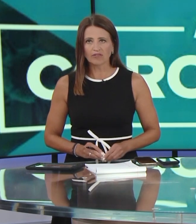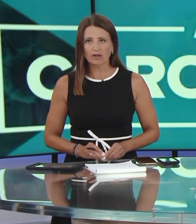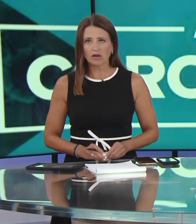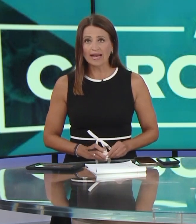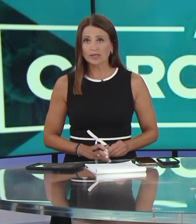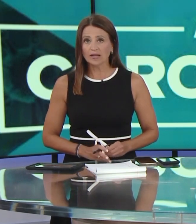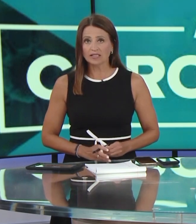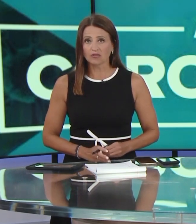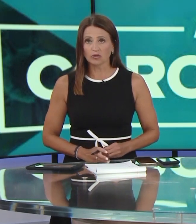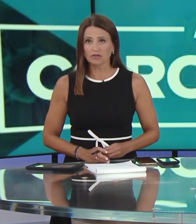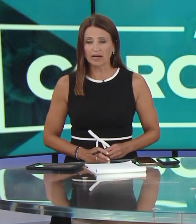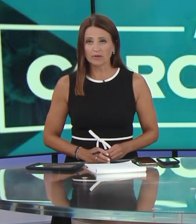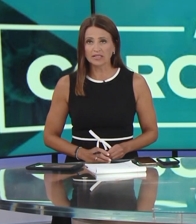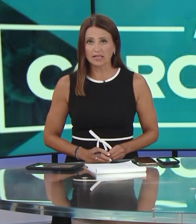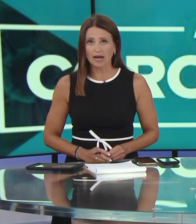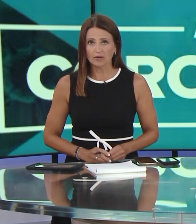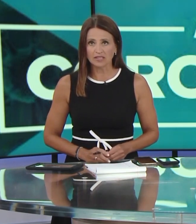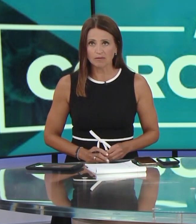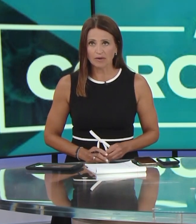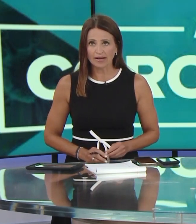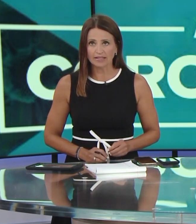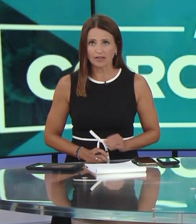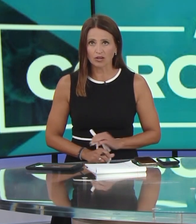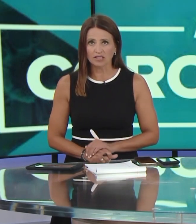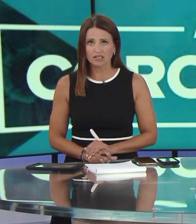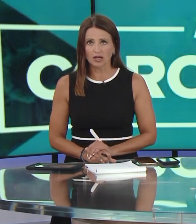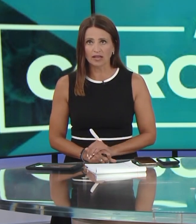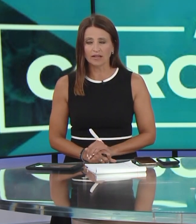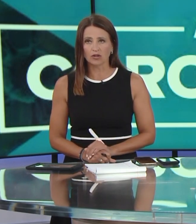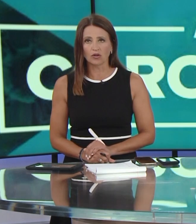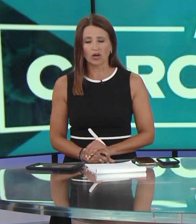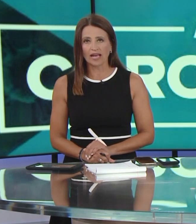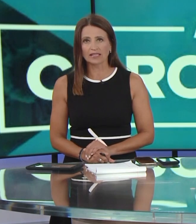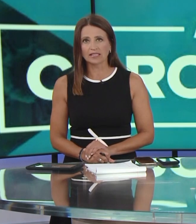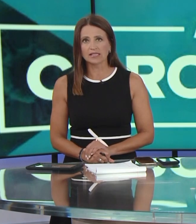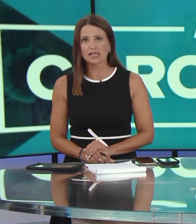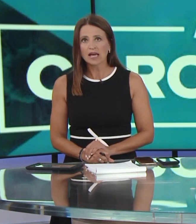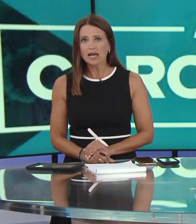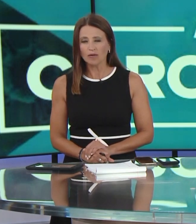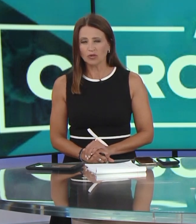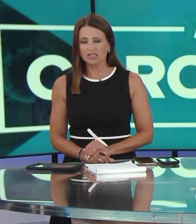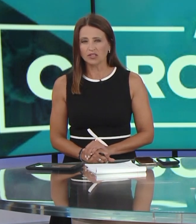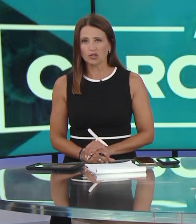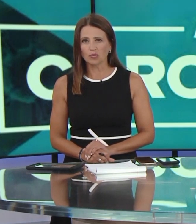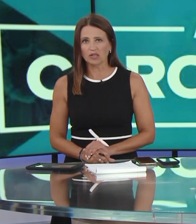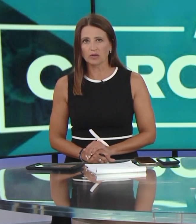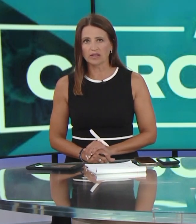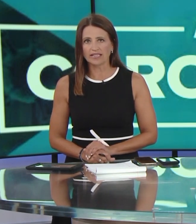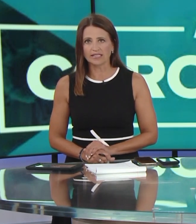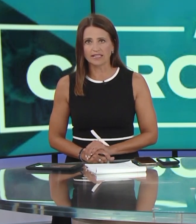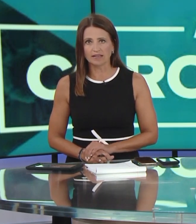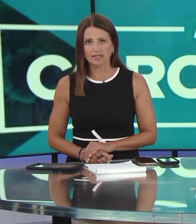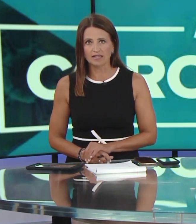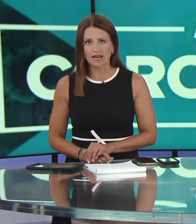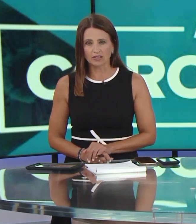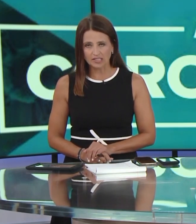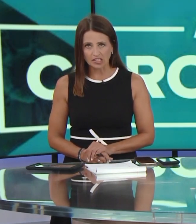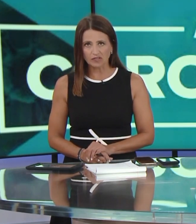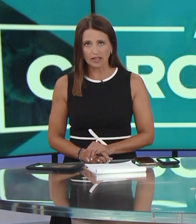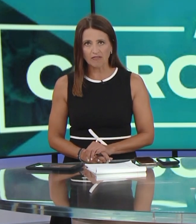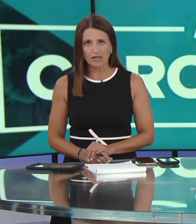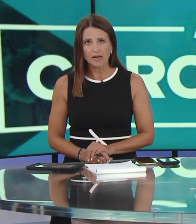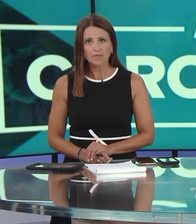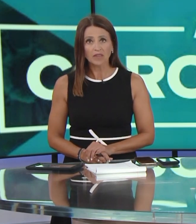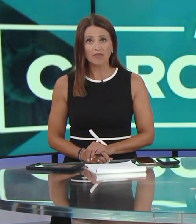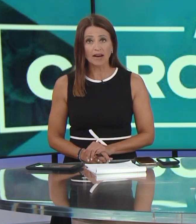We're covering all aspects of coronavirus and how it is impacting Arkansas and all Arkansans, and we'll continue to bring you the latest details tonight on